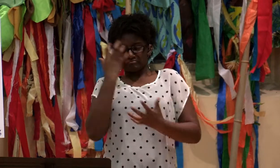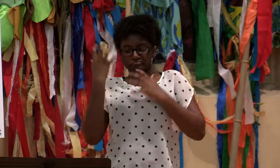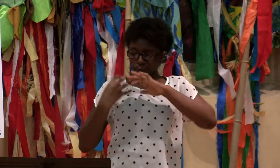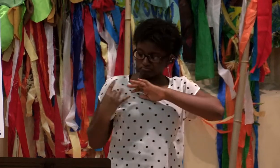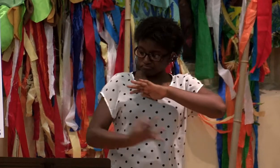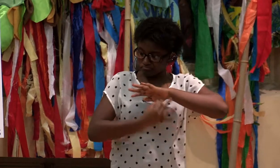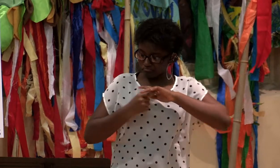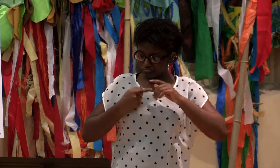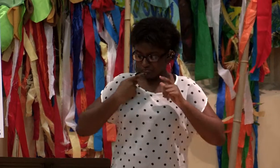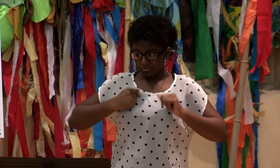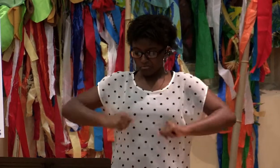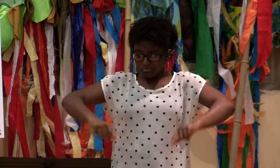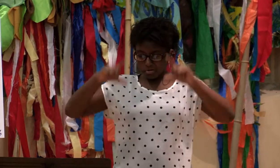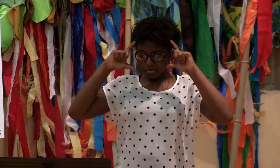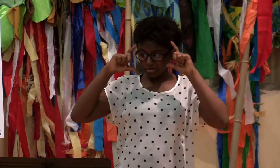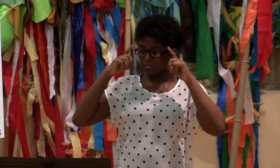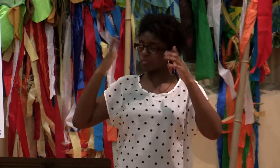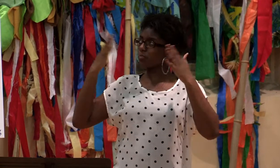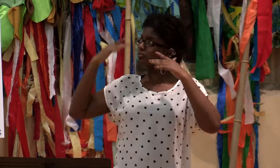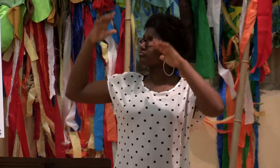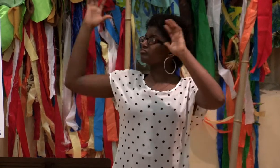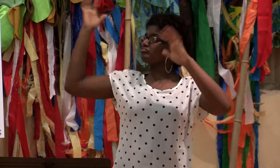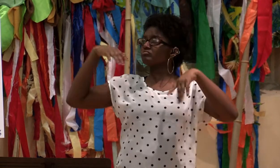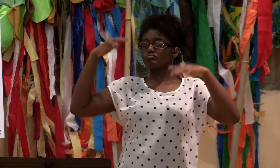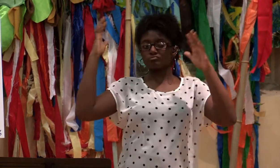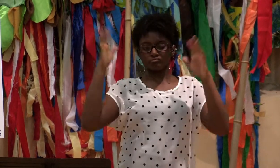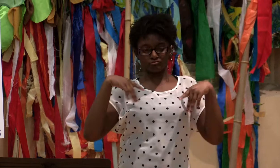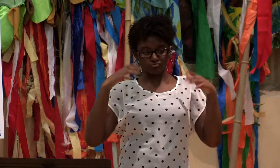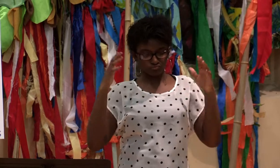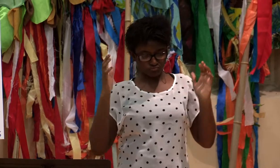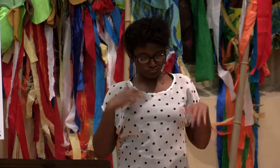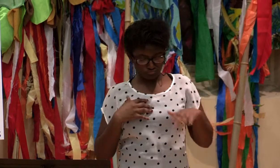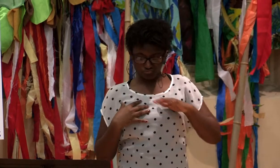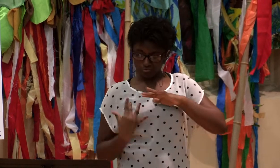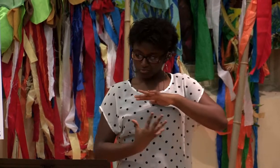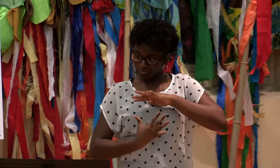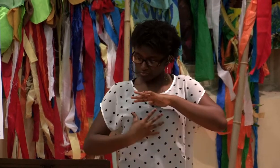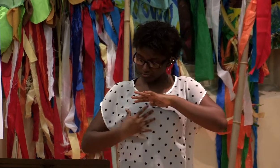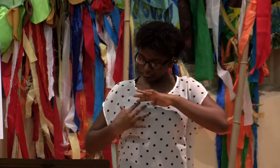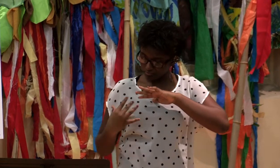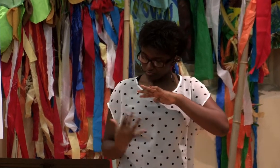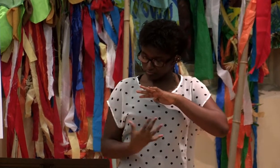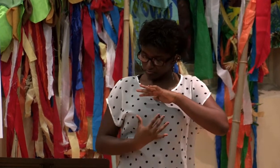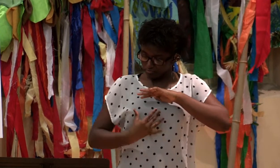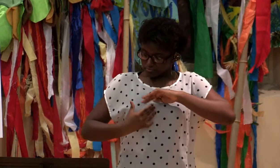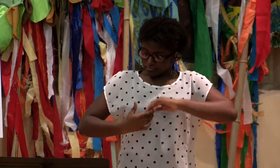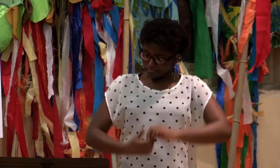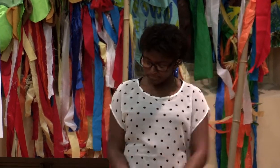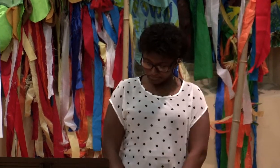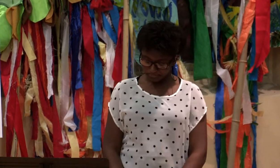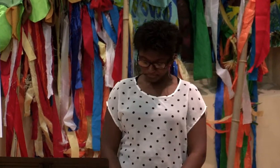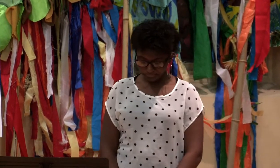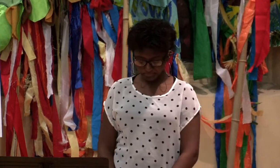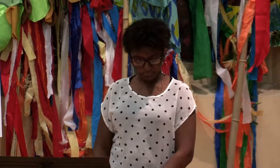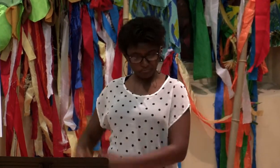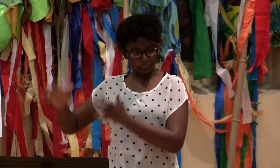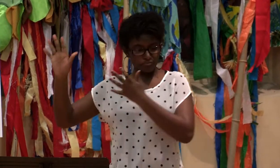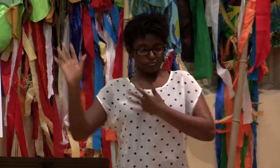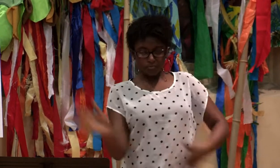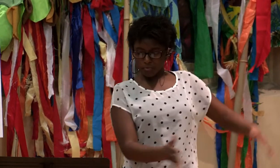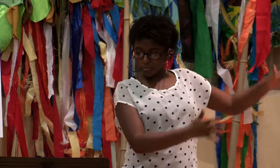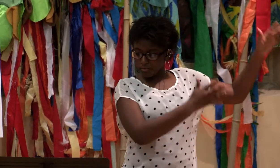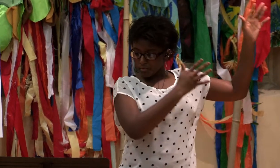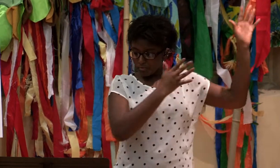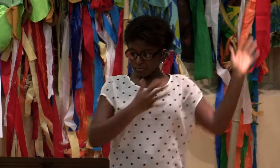alone. The fire blazing like red hot lava. Cool rain extinguishes the flames.